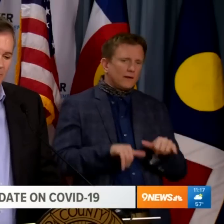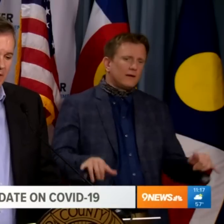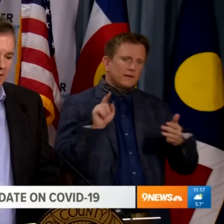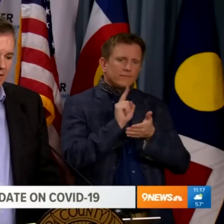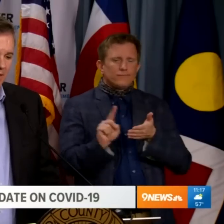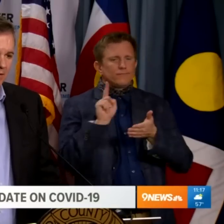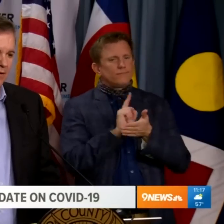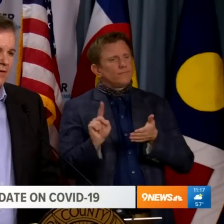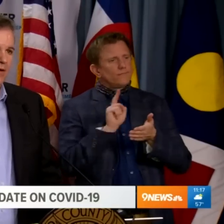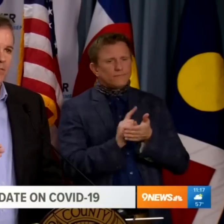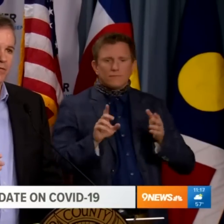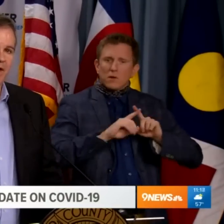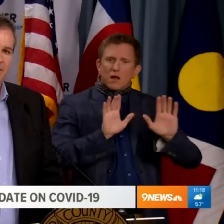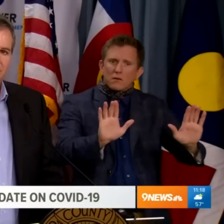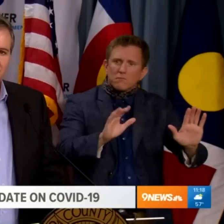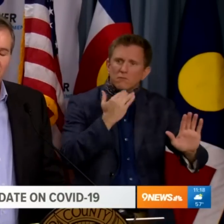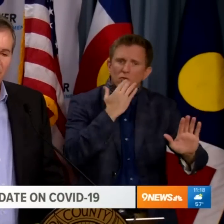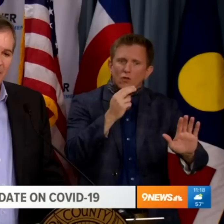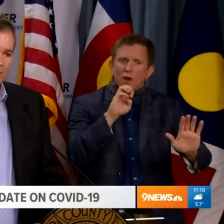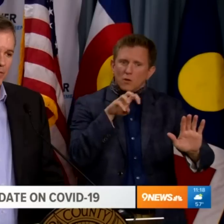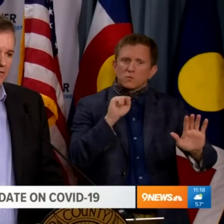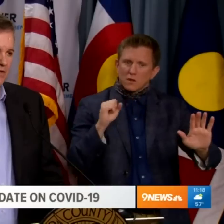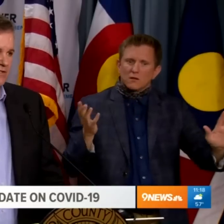seconds to give us a general update on Denver.